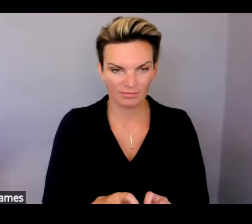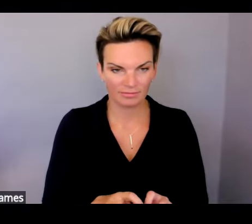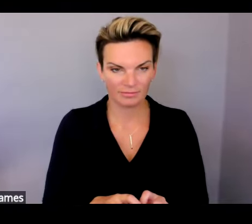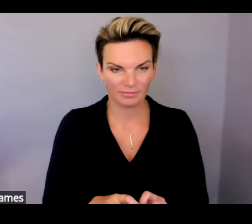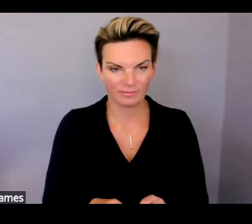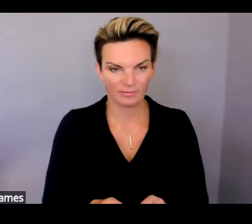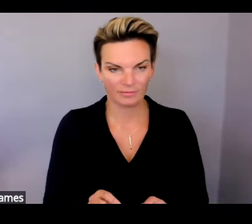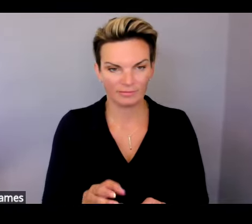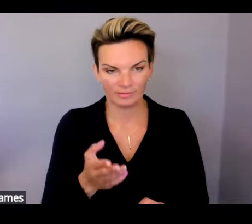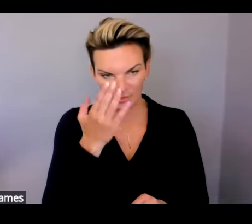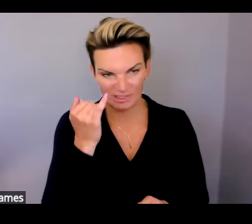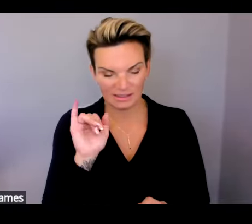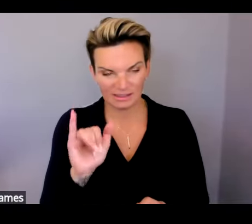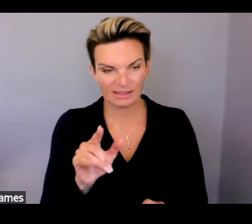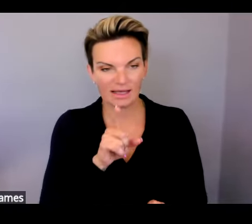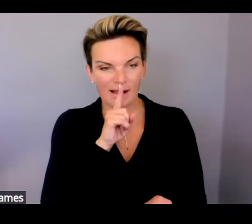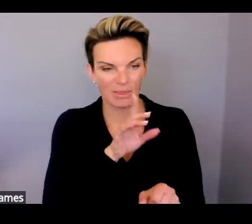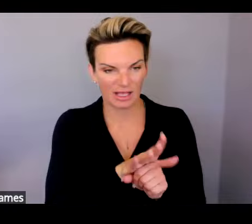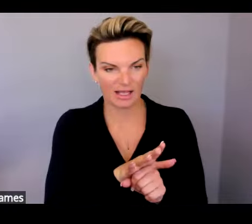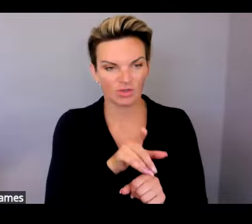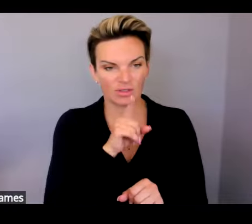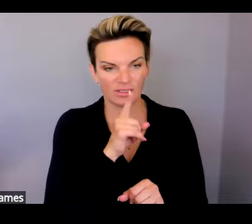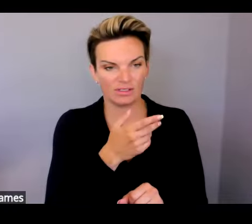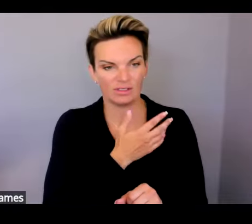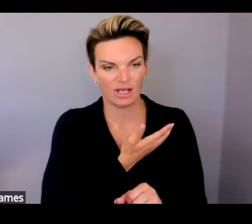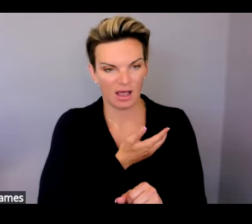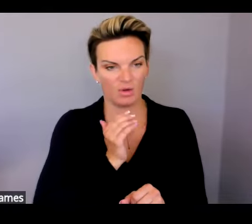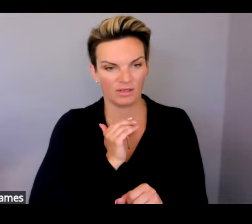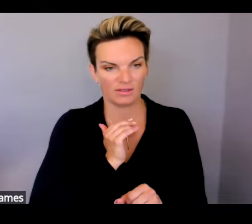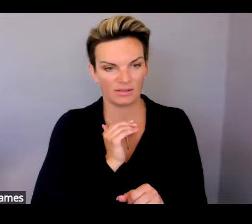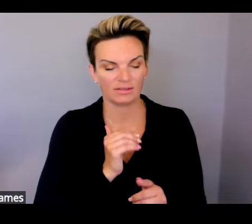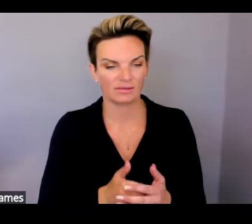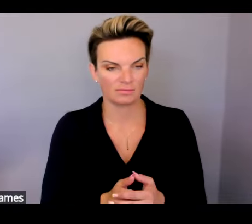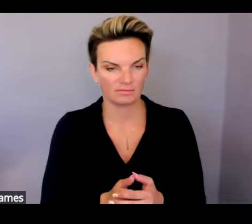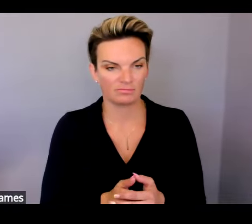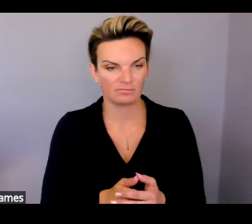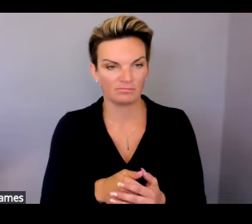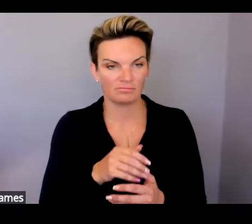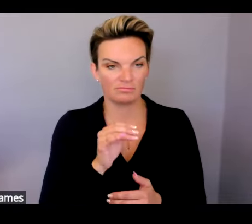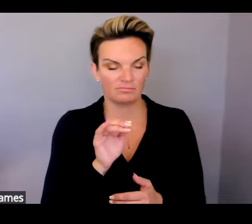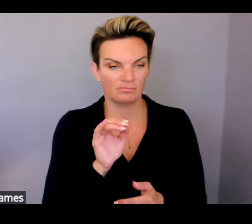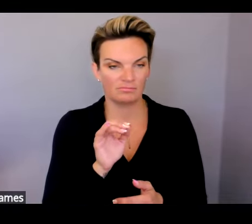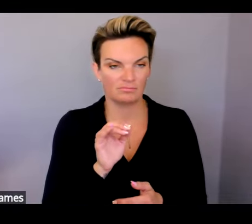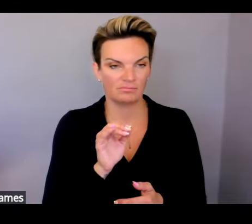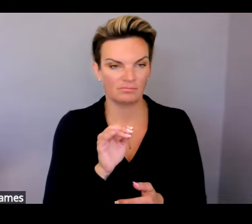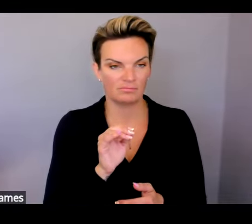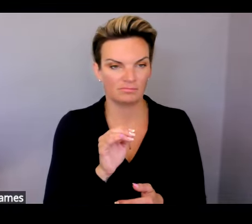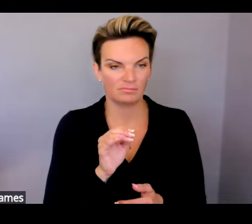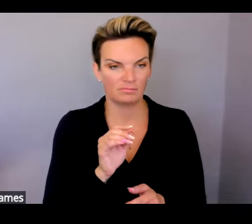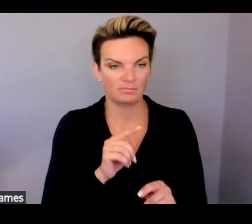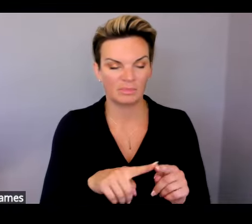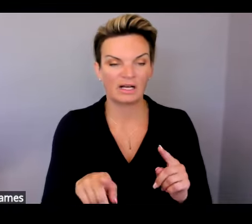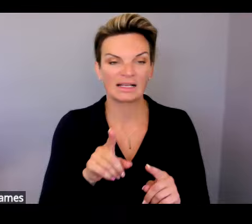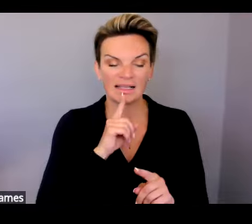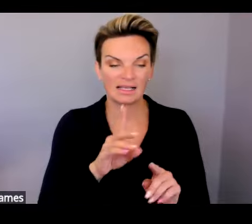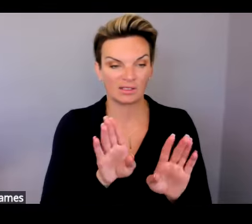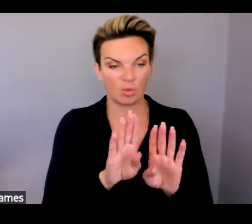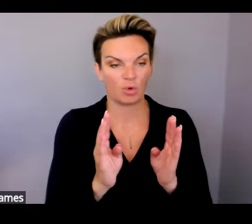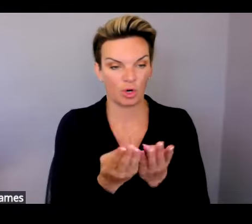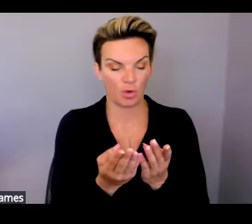the obligation is ours, right? And the obligation, but it is the Bureau